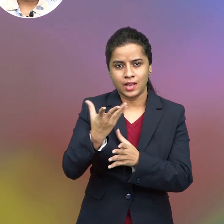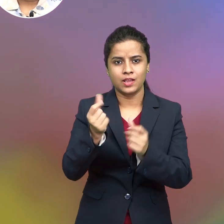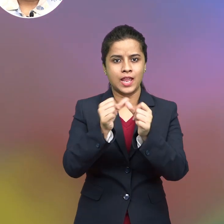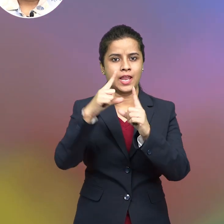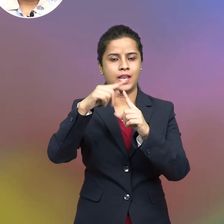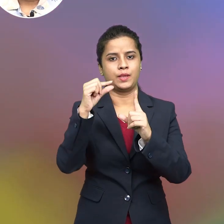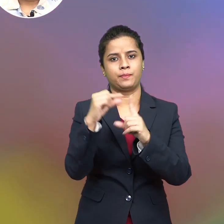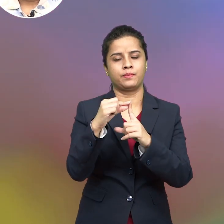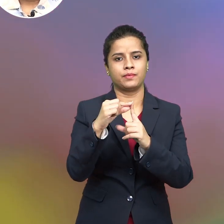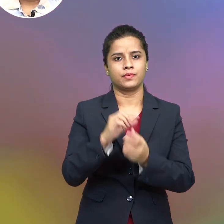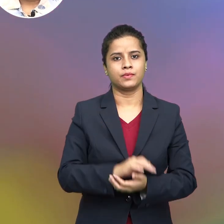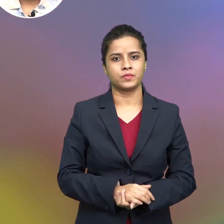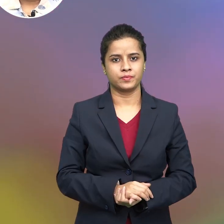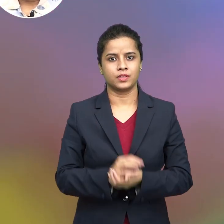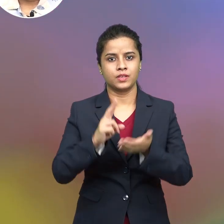ATP,